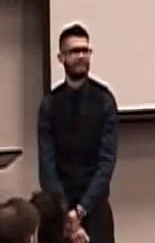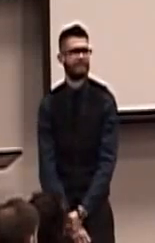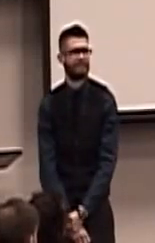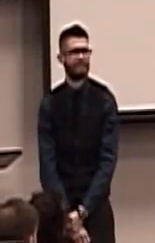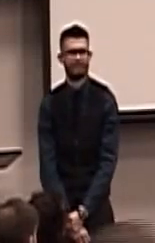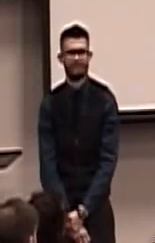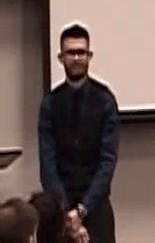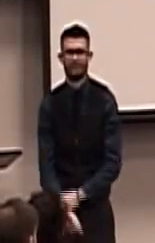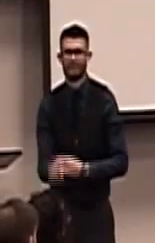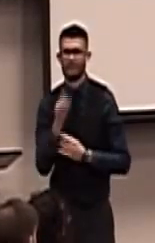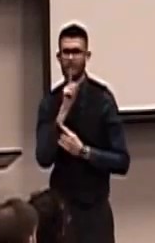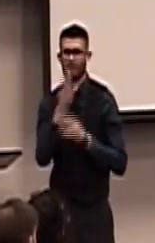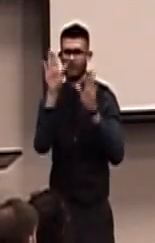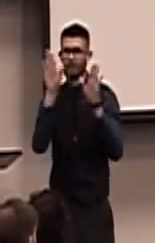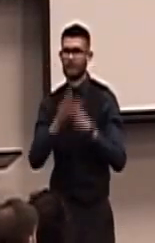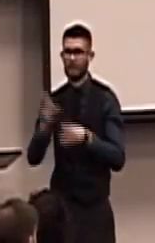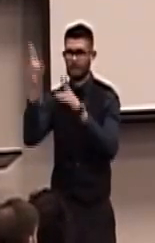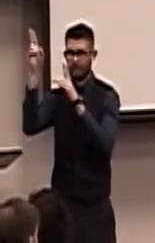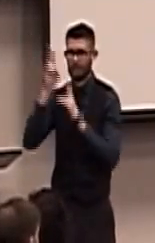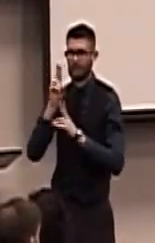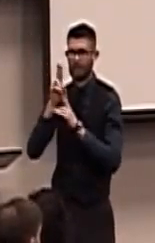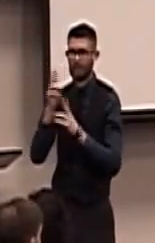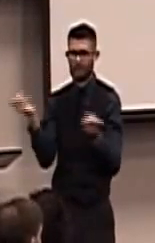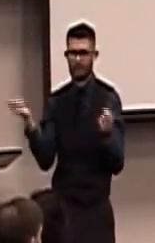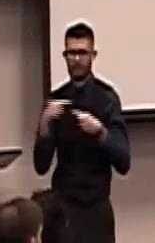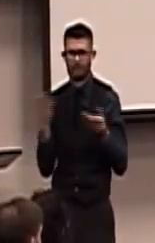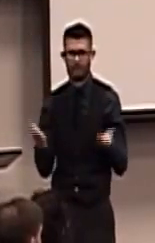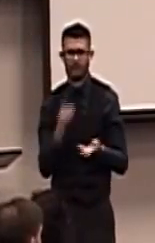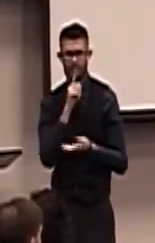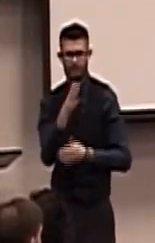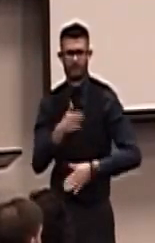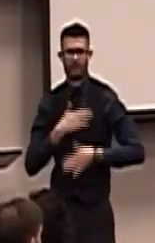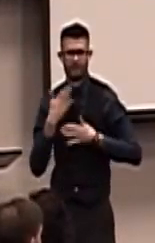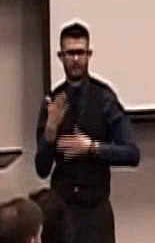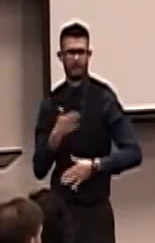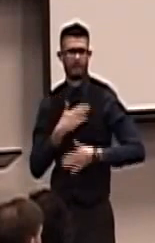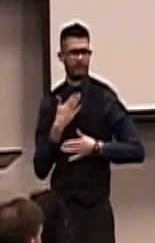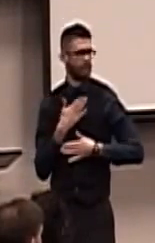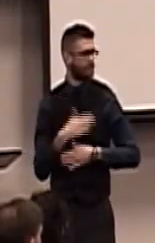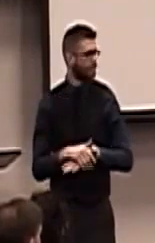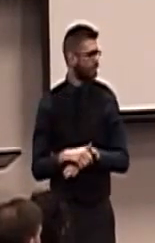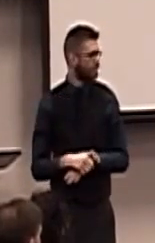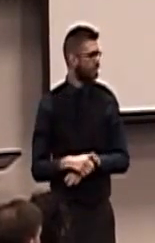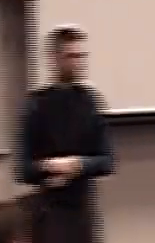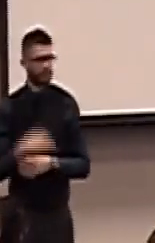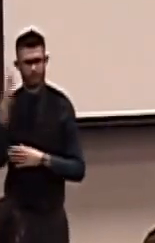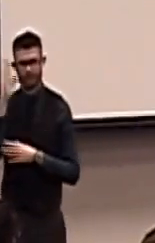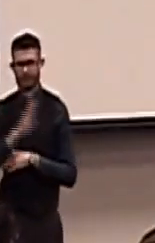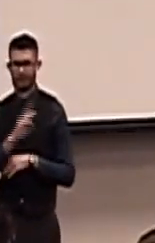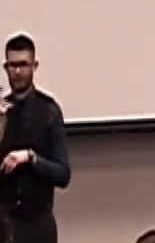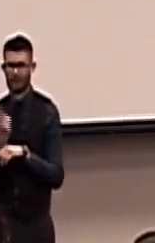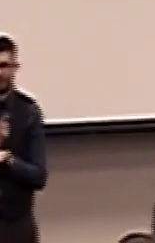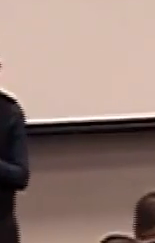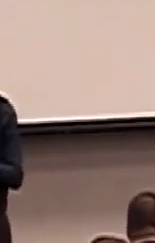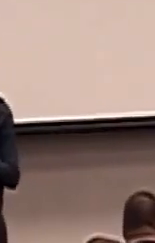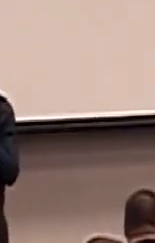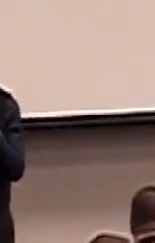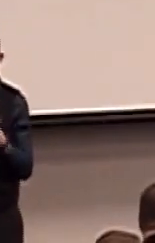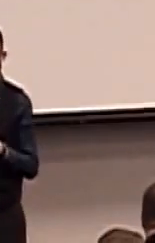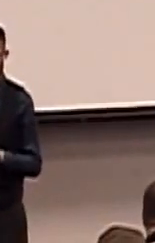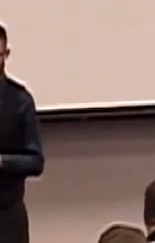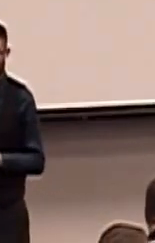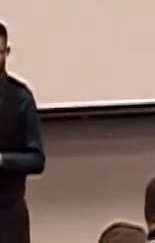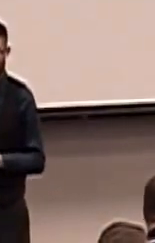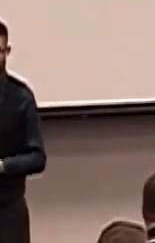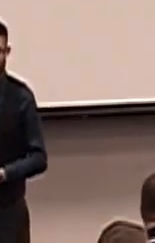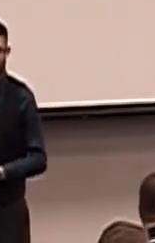It's a great honor to be here, and I'm so pleased that God uses people like me.